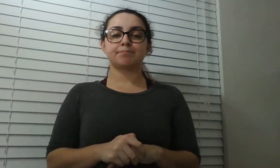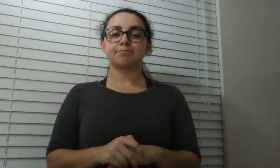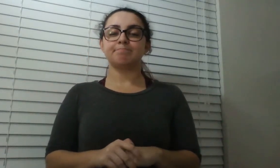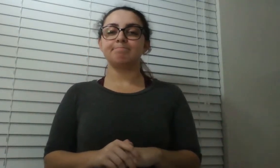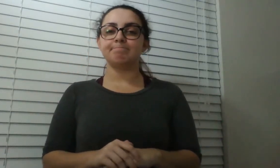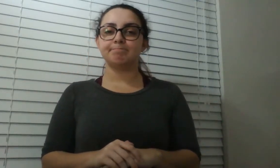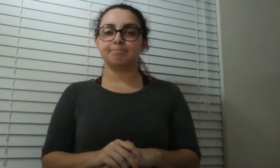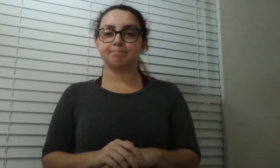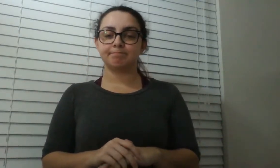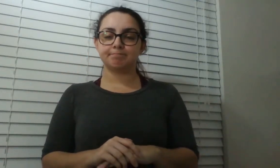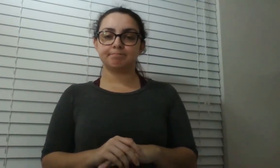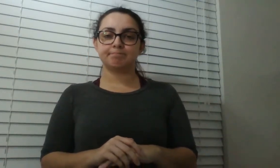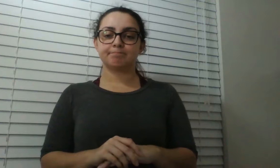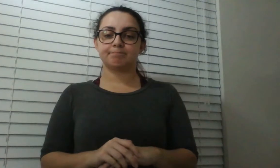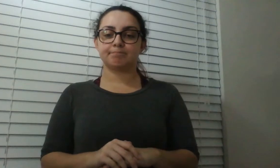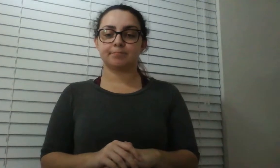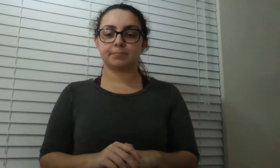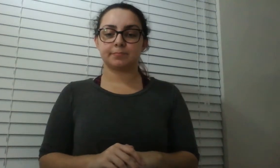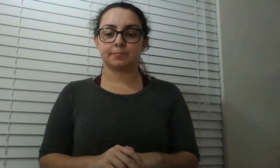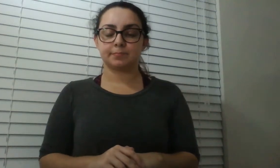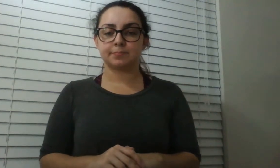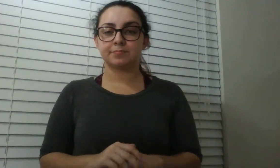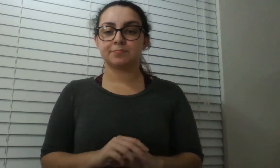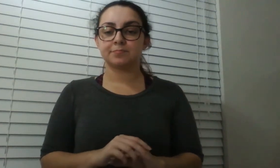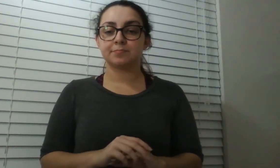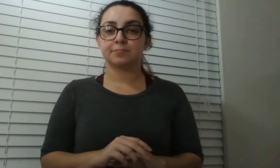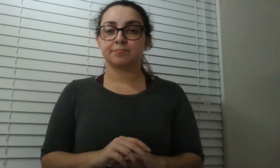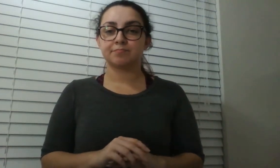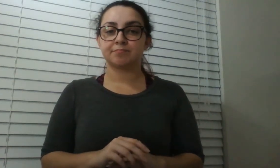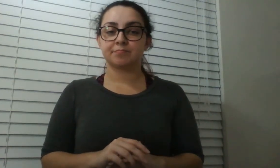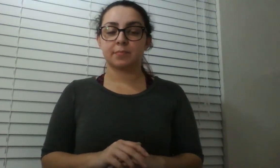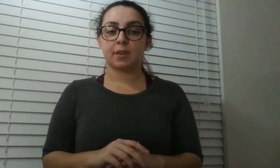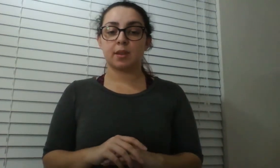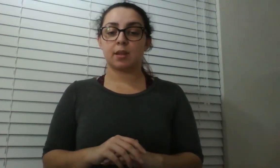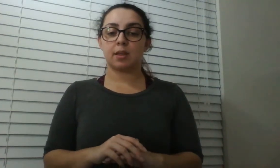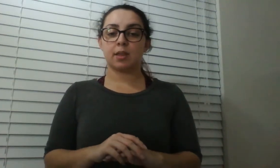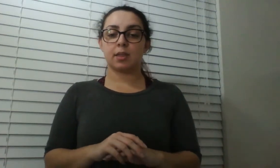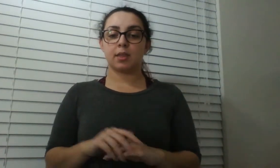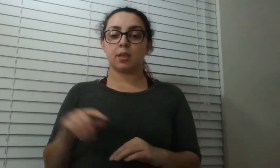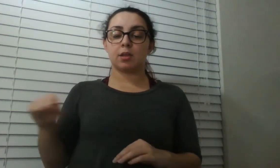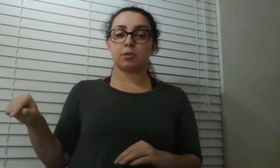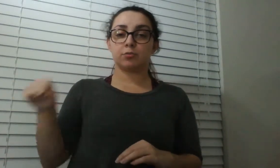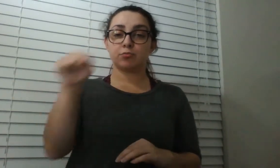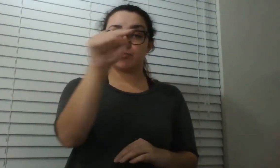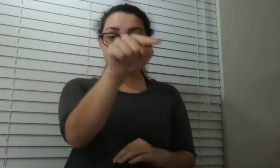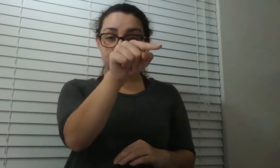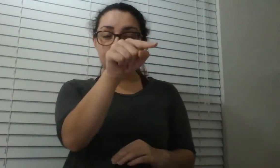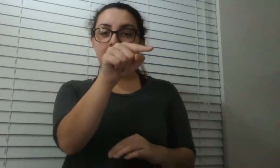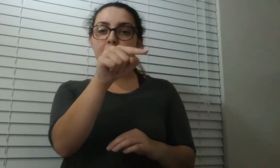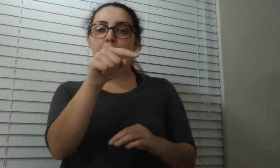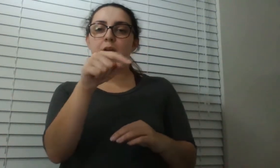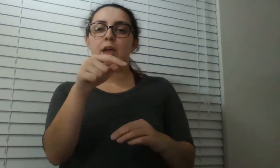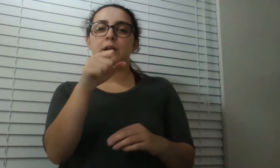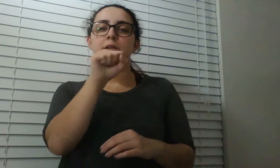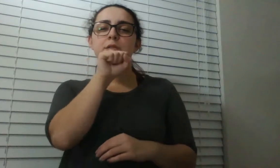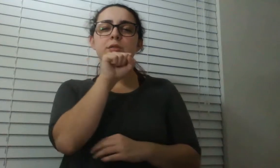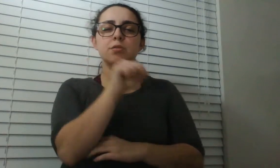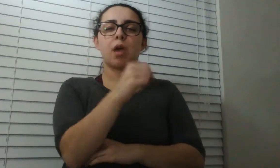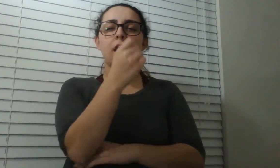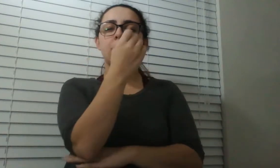still scramble around just fine. Part of what joined us is we were in love with wilderness. For years, they would take these